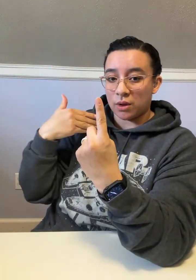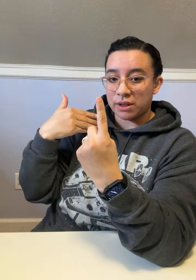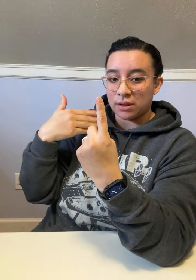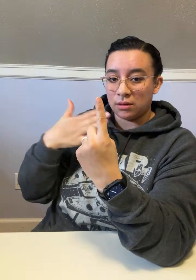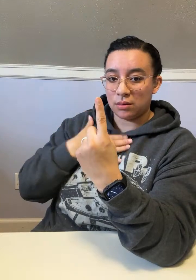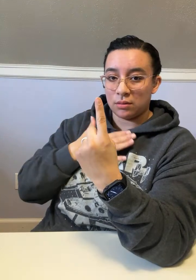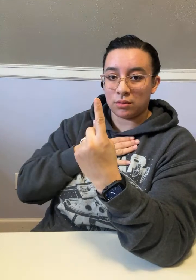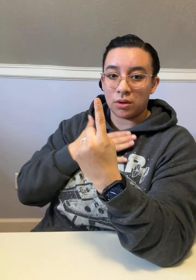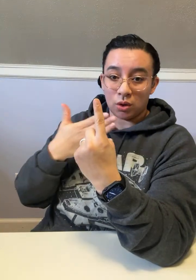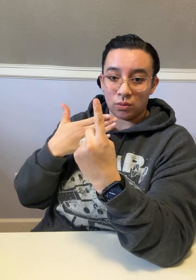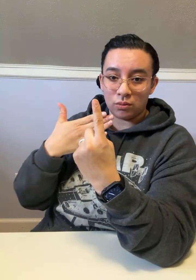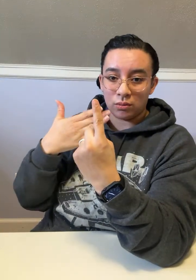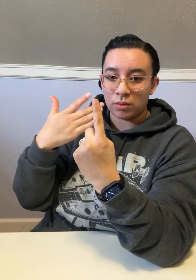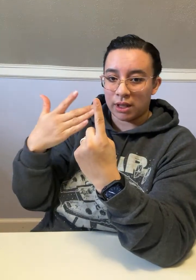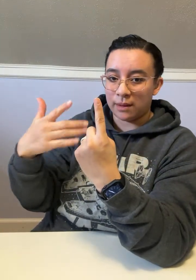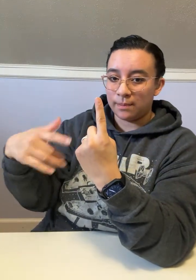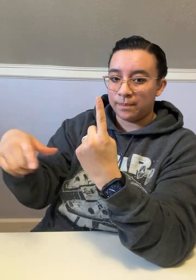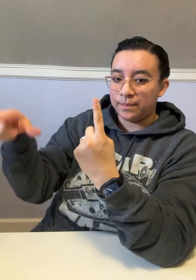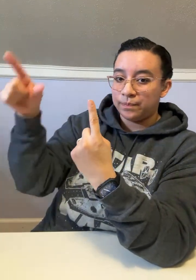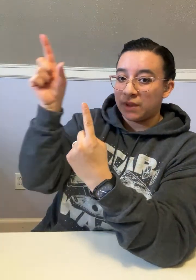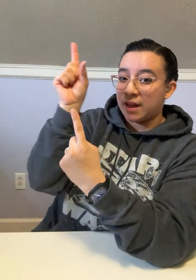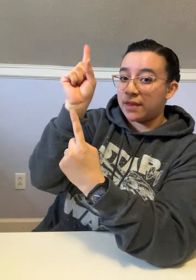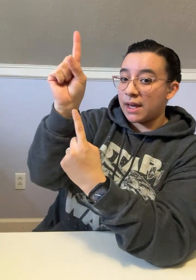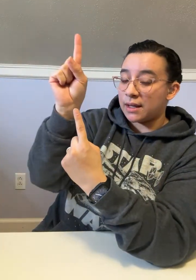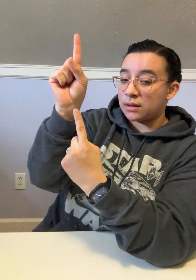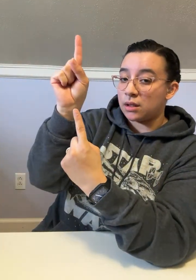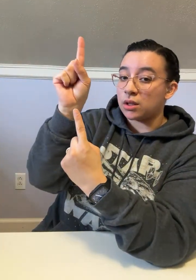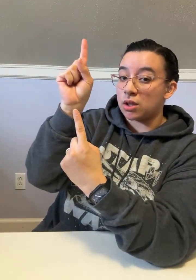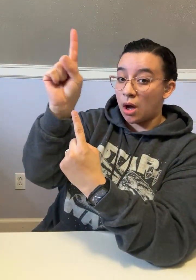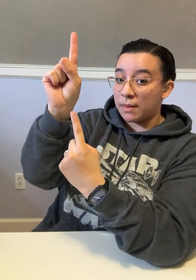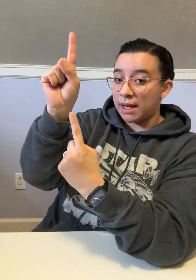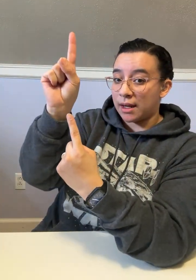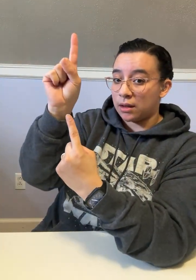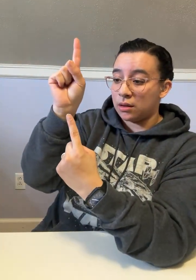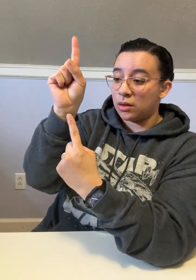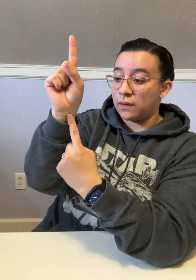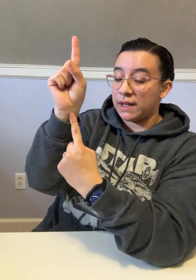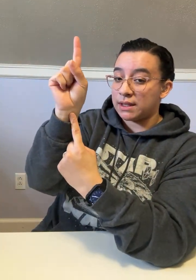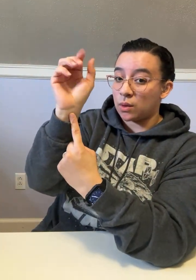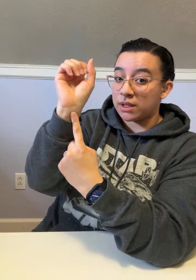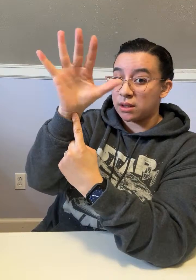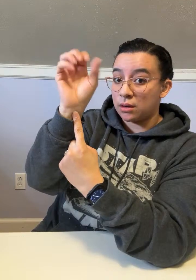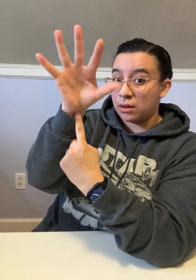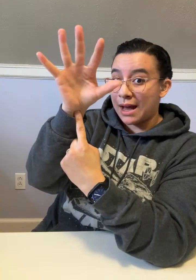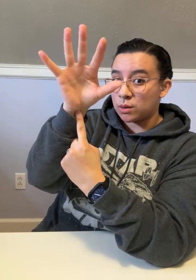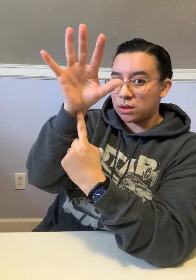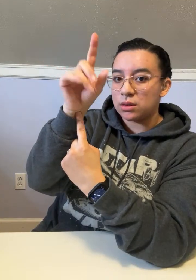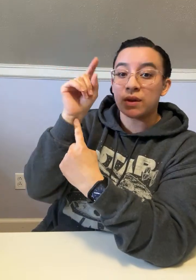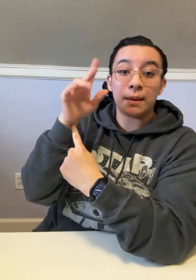towards you. Okay, and then the dominant hand go face towards out so that